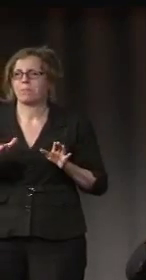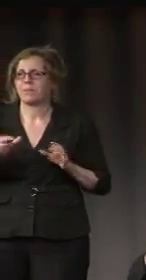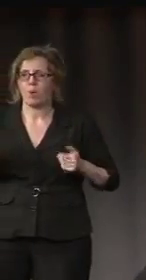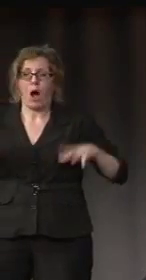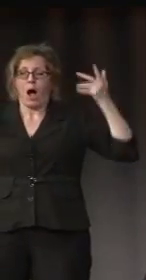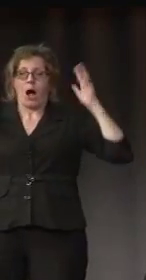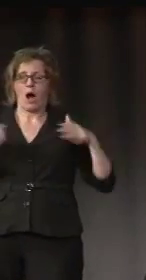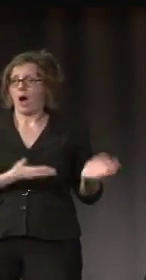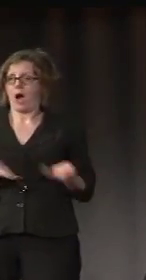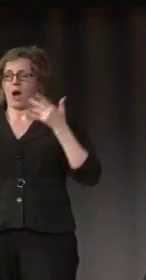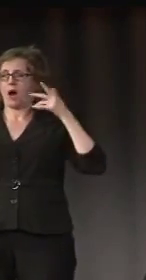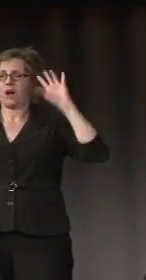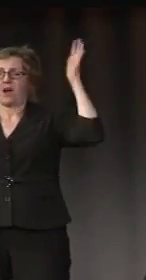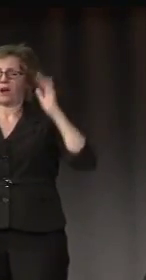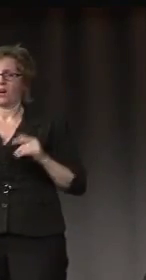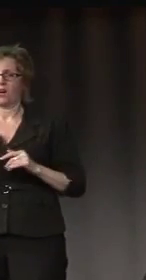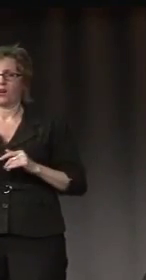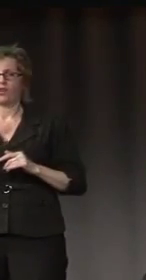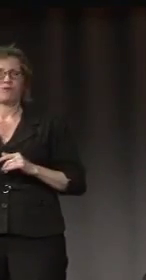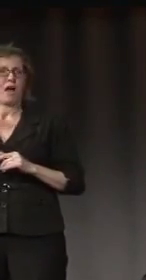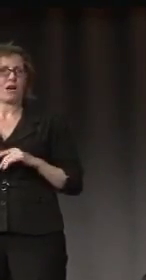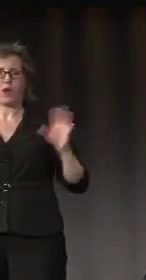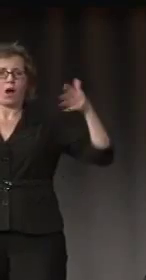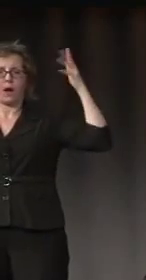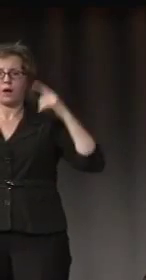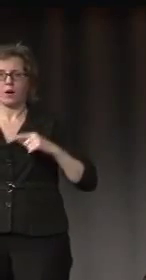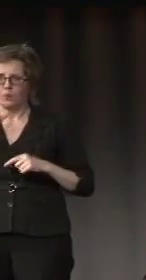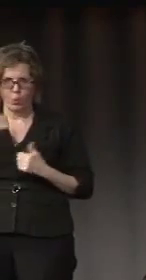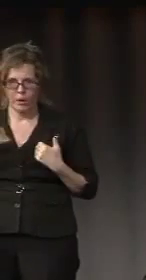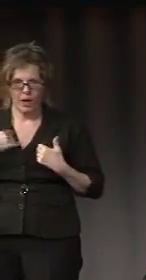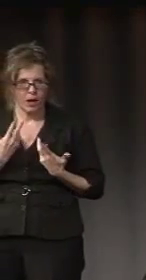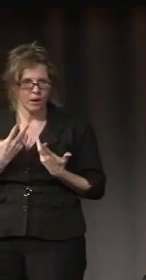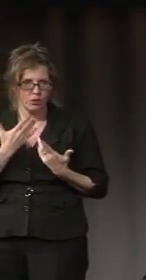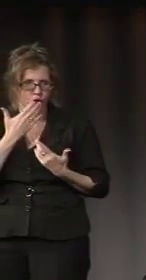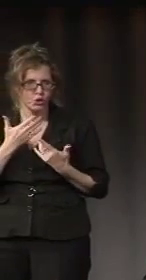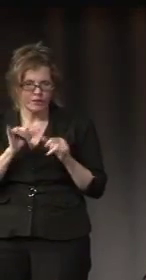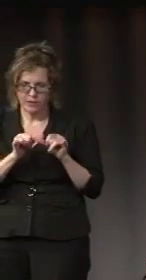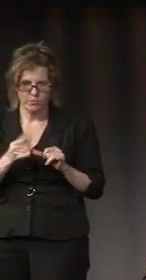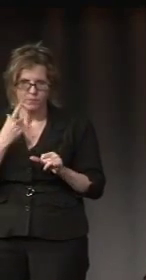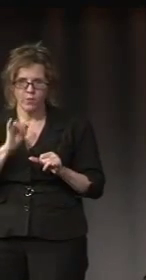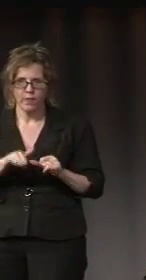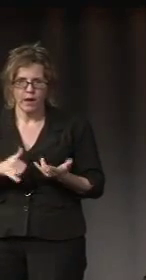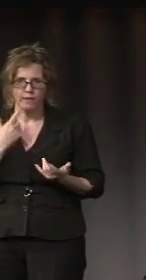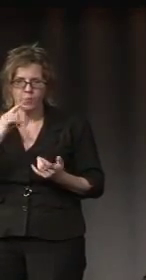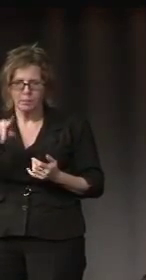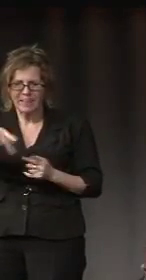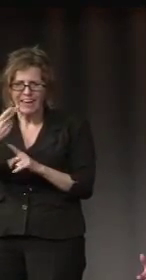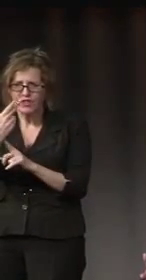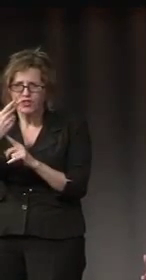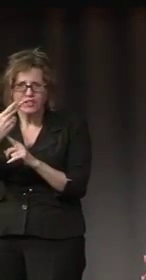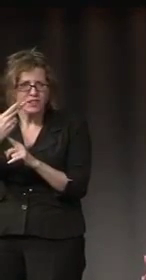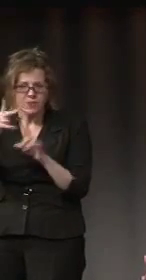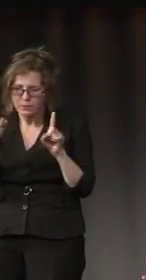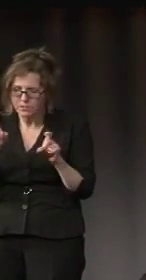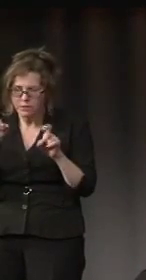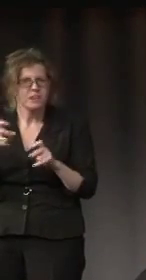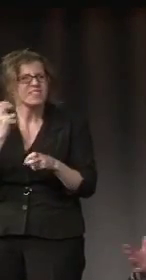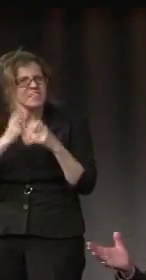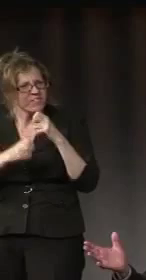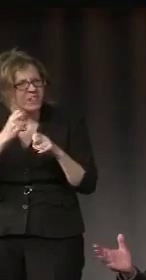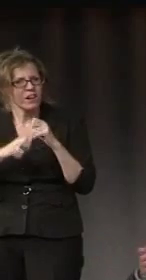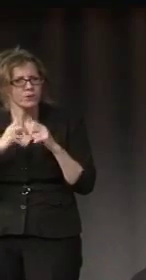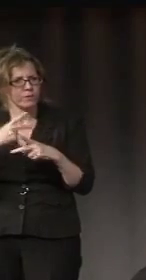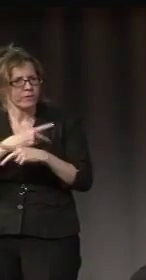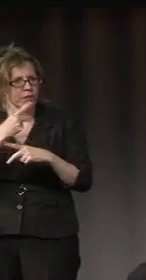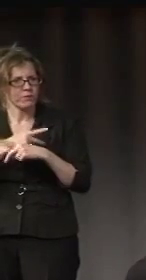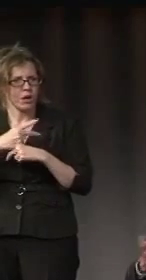patient immediately. And they say, they are geophysicists, and they say, we don't even have a good instrument for pH. It's very difficult to calculate pH real